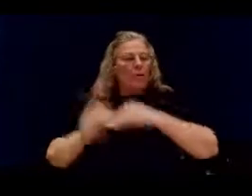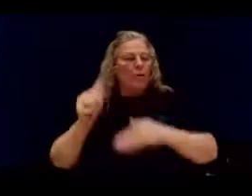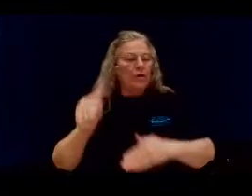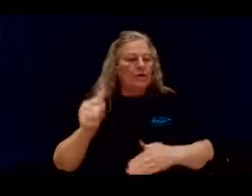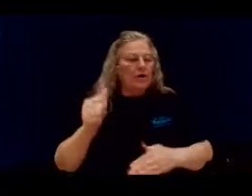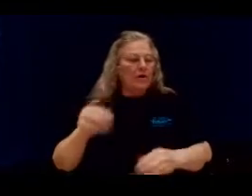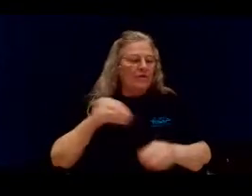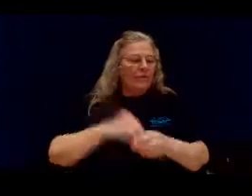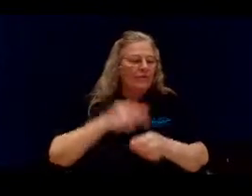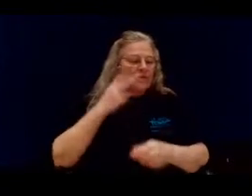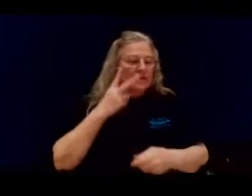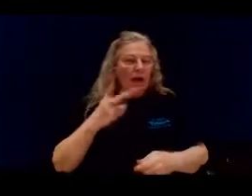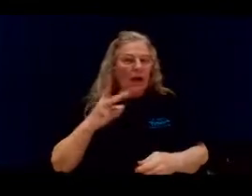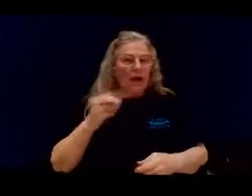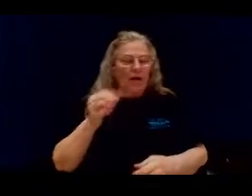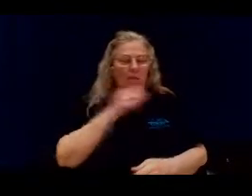Humble yourself in the sight of the